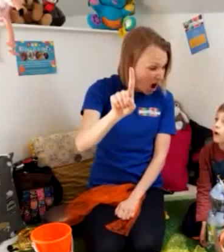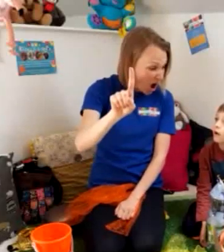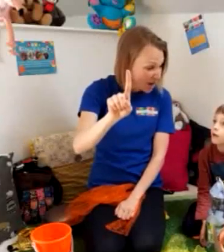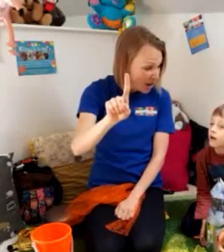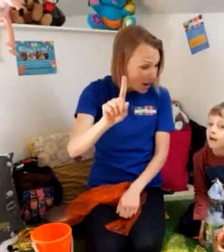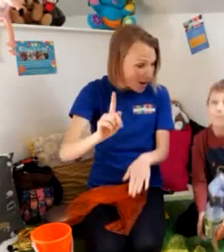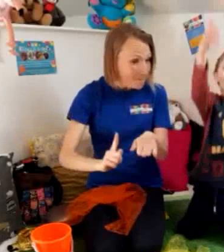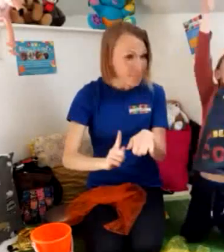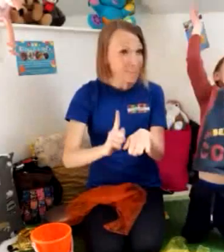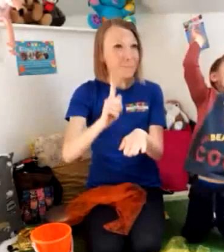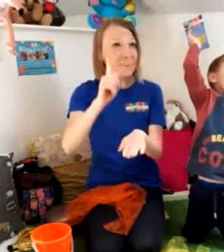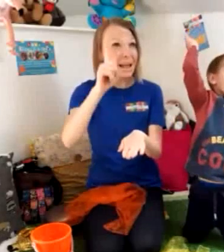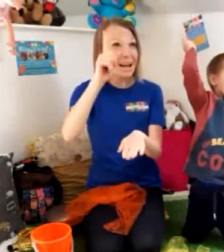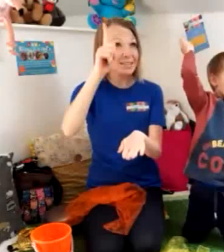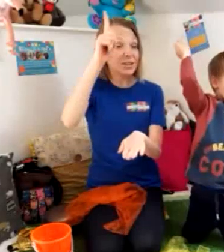10, 9, 8, 7, 6, 5, 4, 3, 2, 1. We have